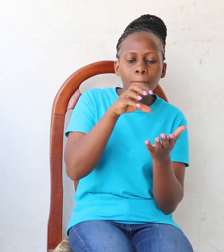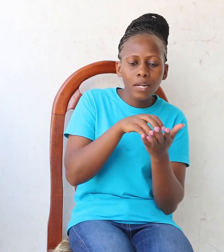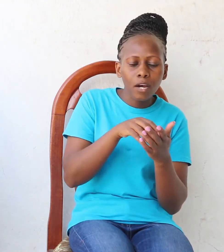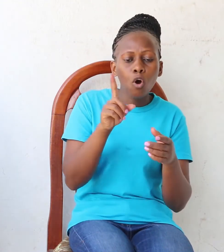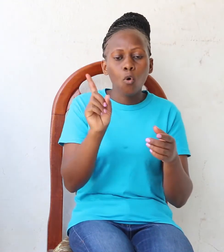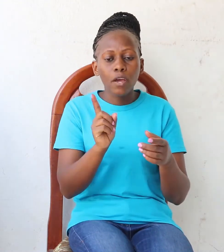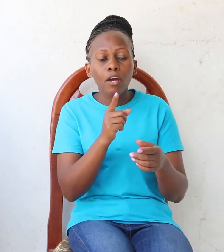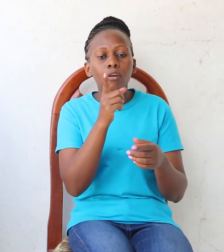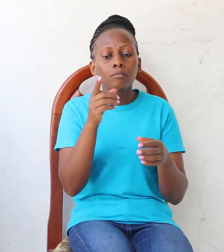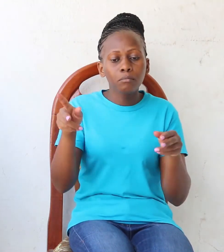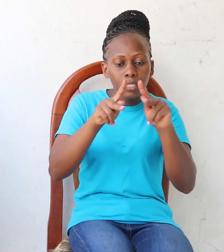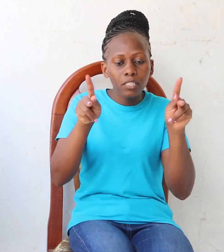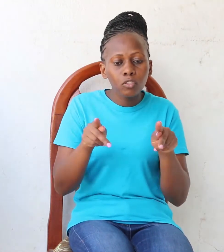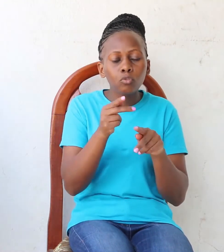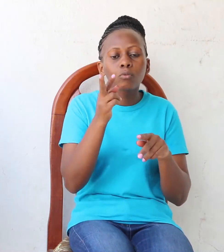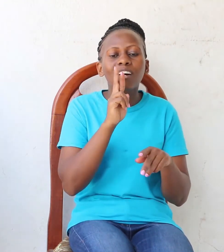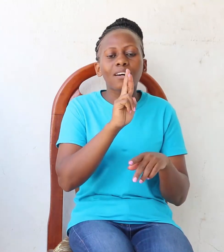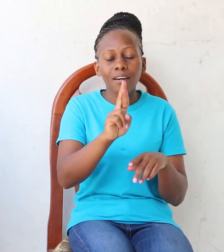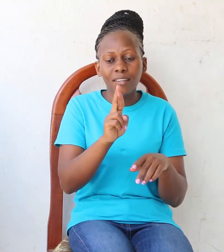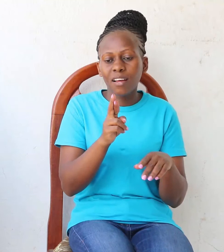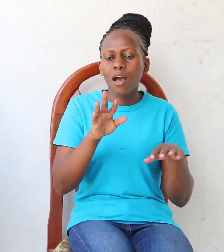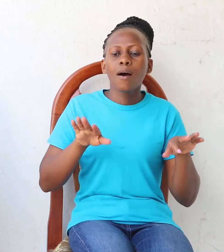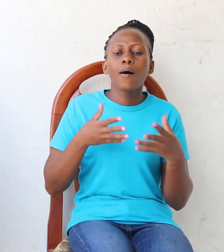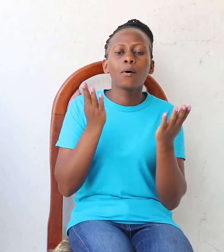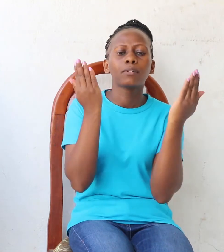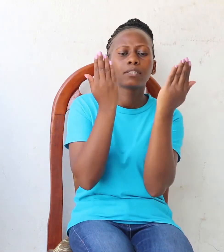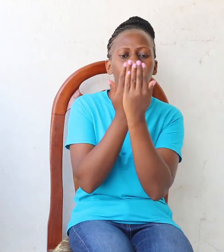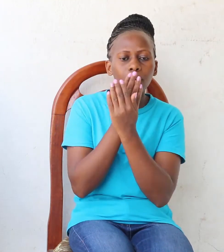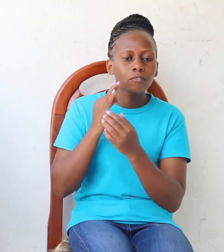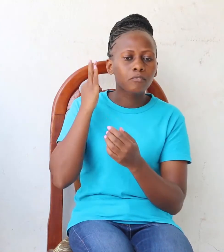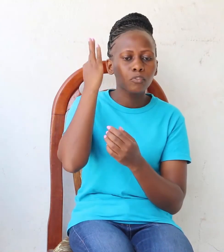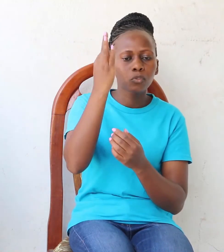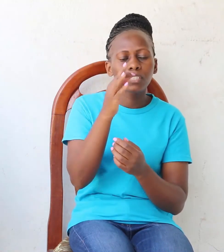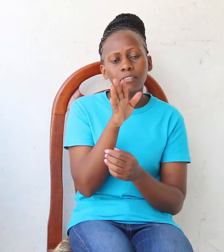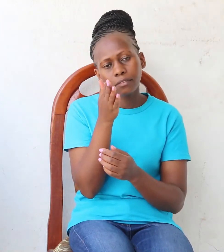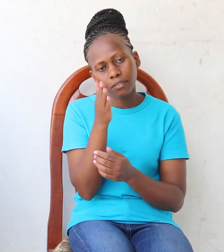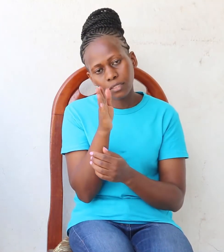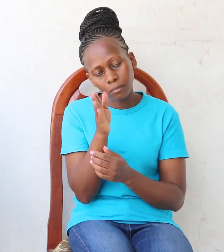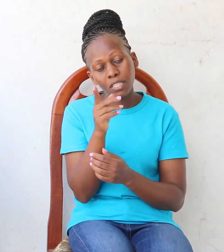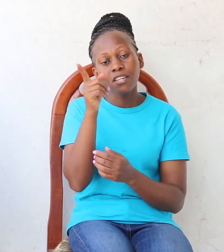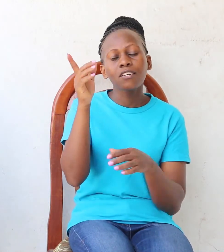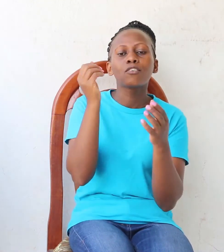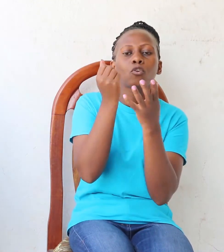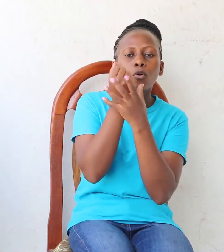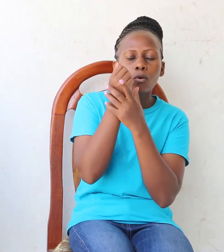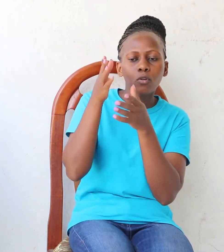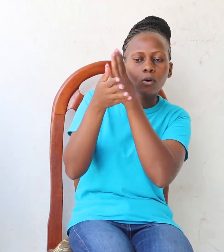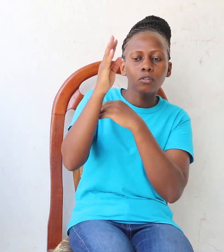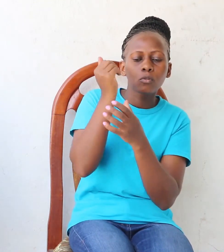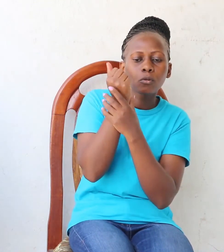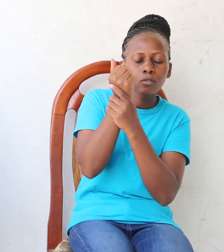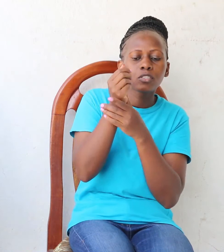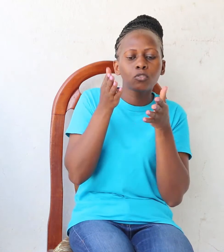now, where you've been, or even how dark the future looks. He holds today, he holds